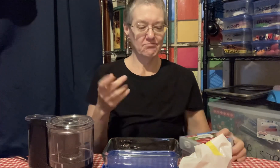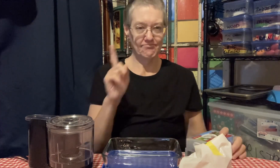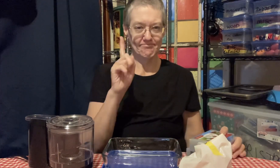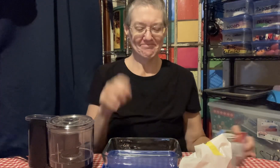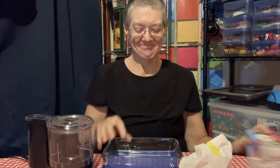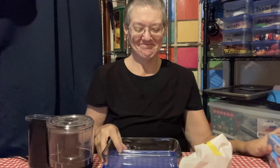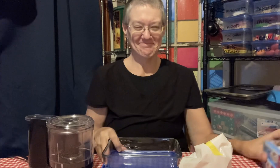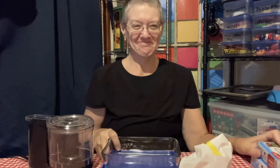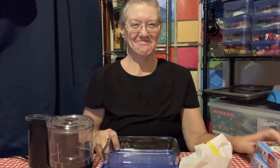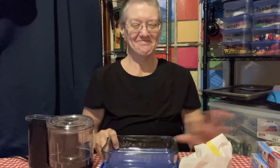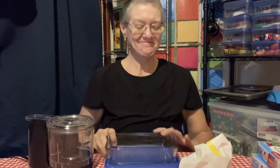ball.